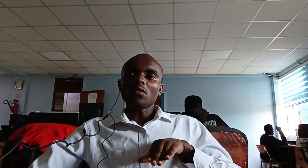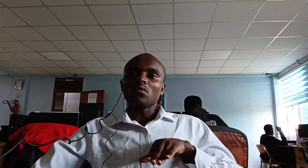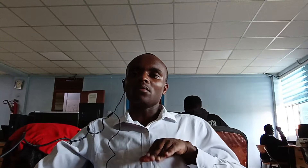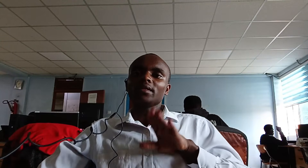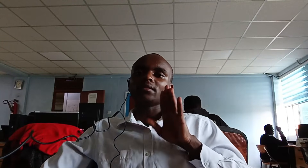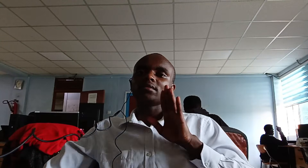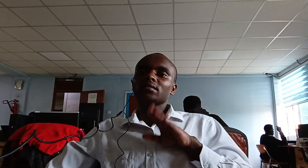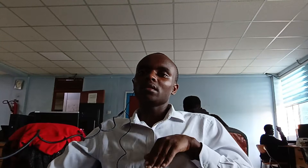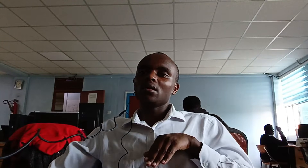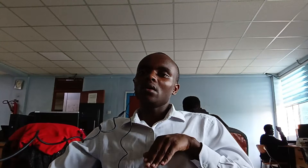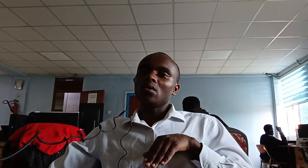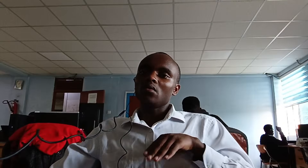woman, woman.